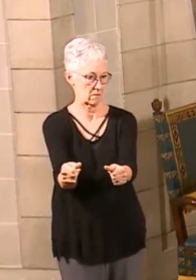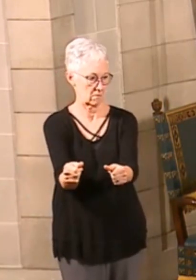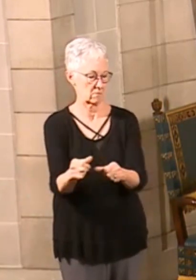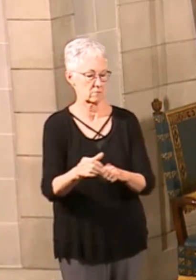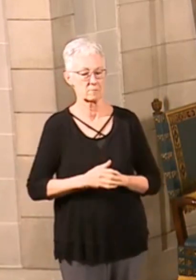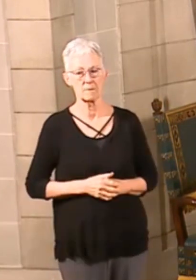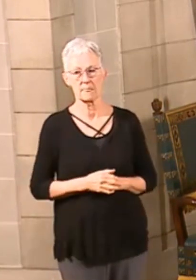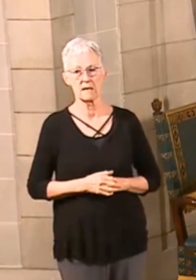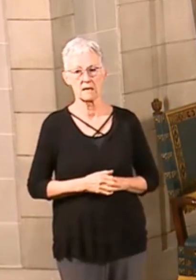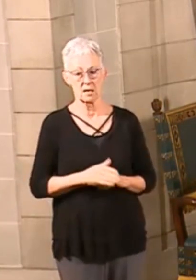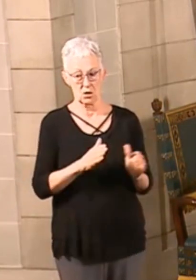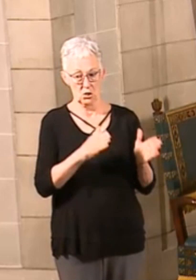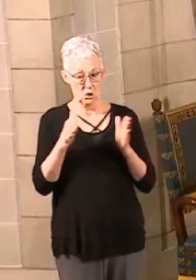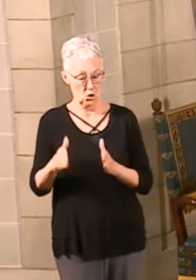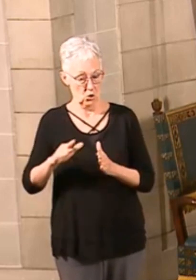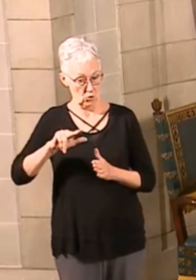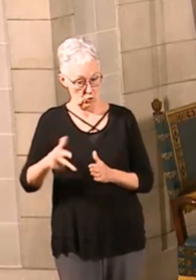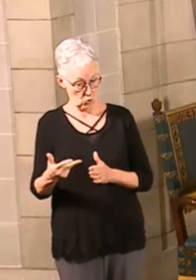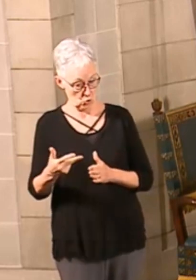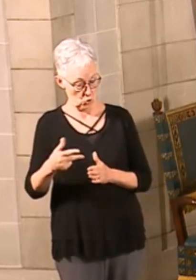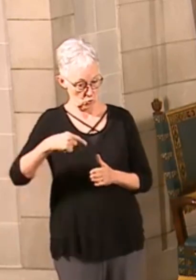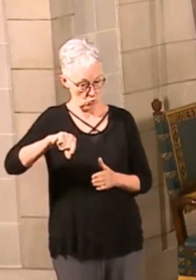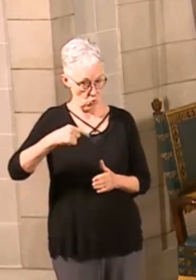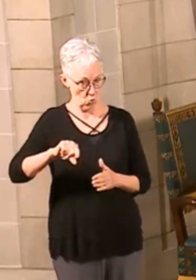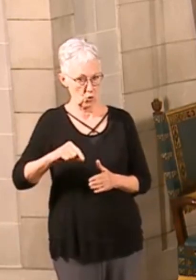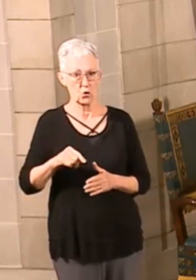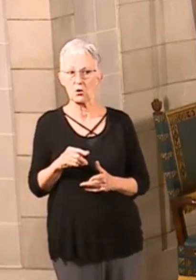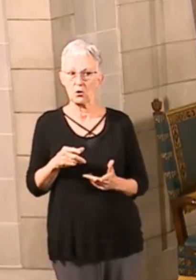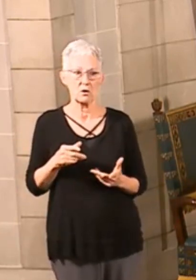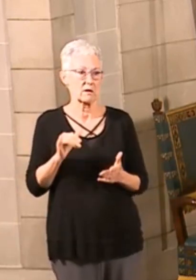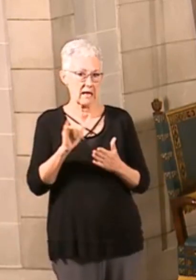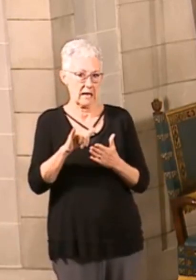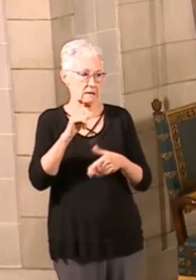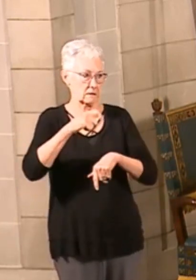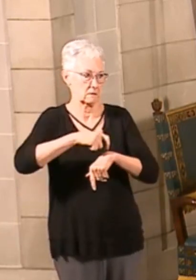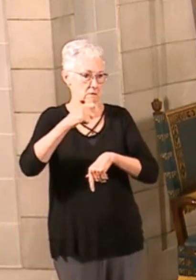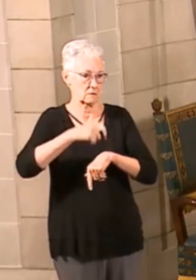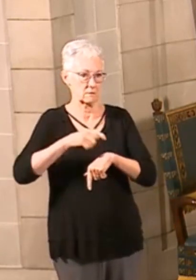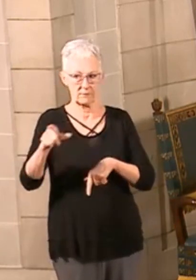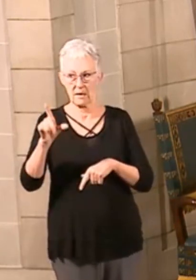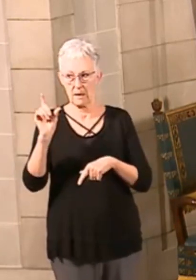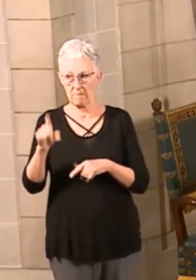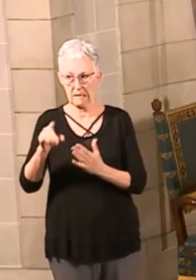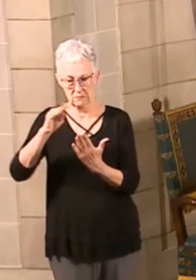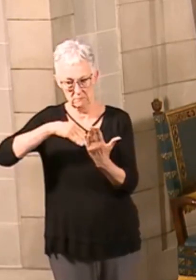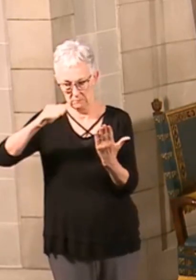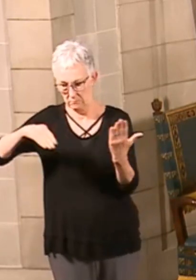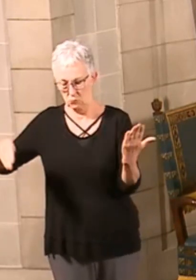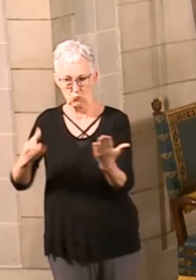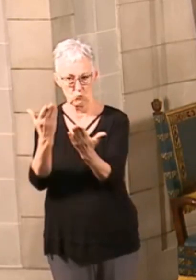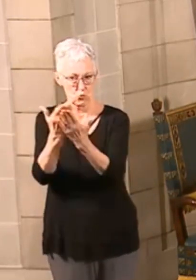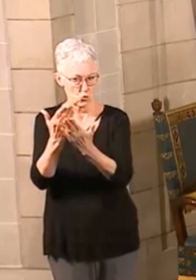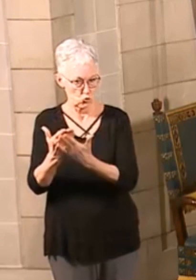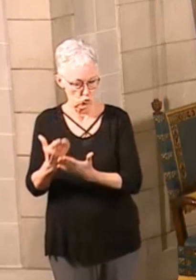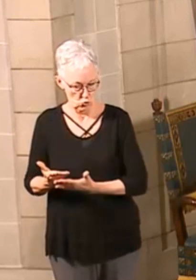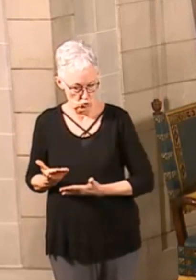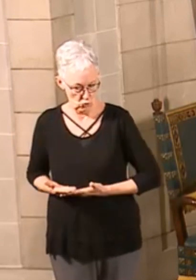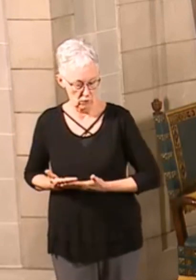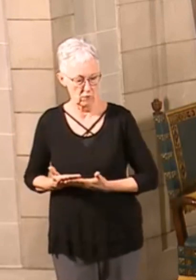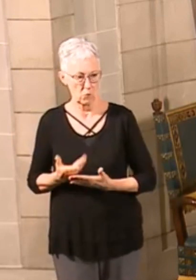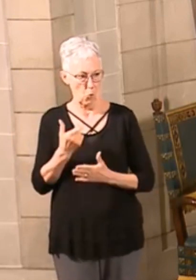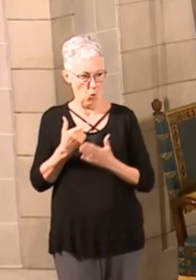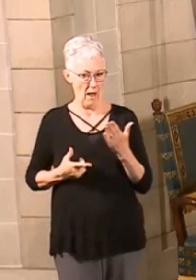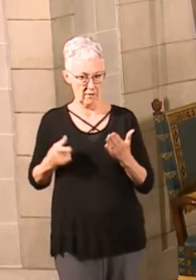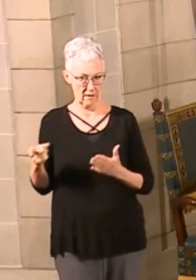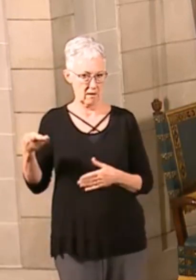the businesses that are using this program, keep your receipts, track your payroll. Because in the 4th quarter, we're going to need all of that